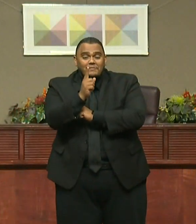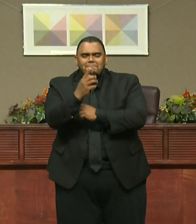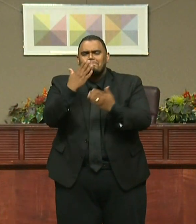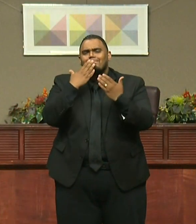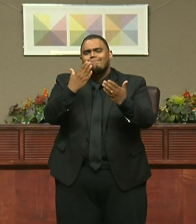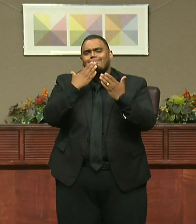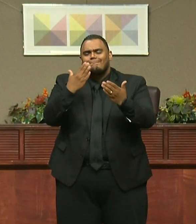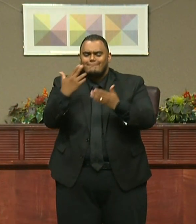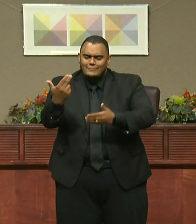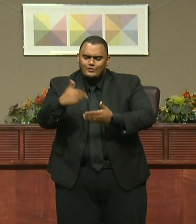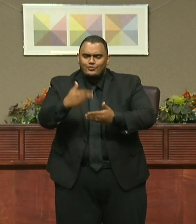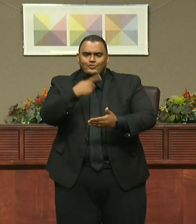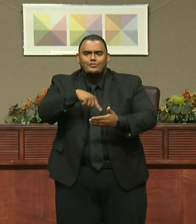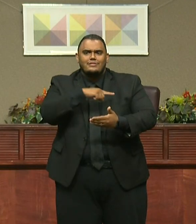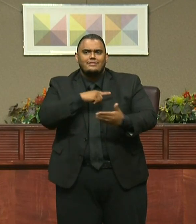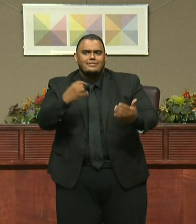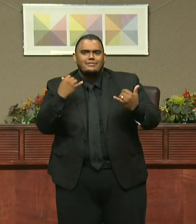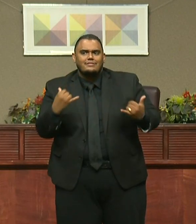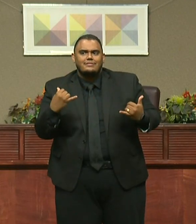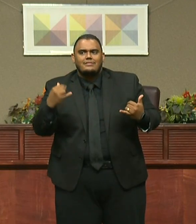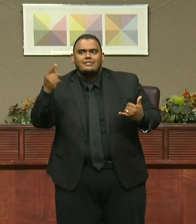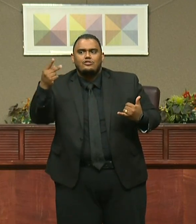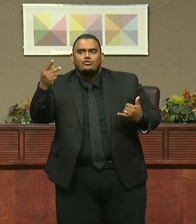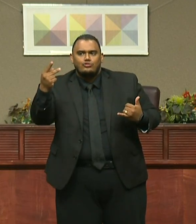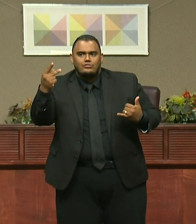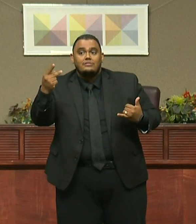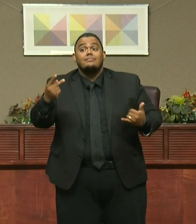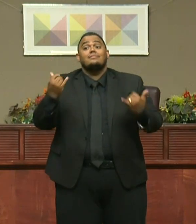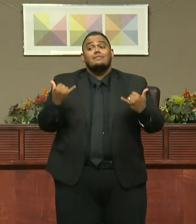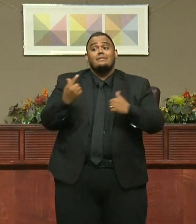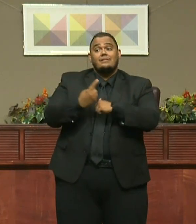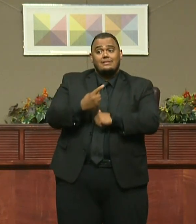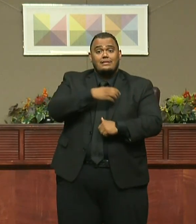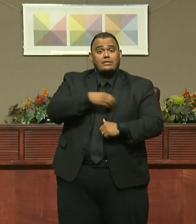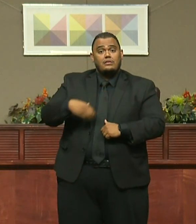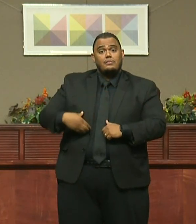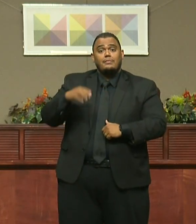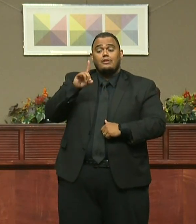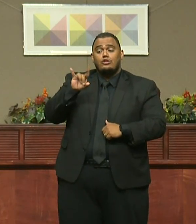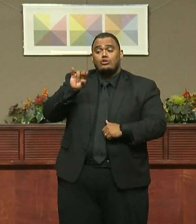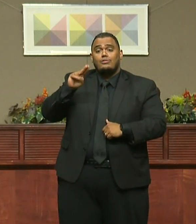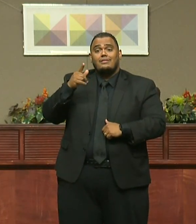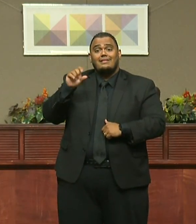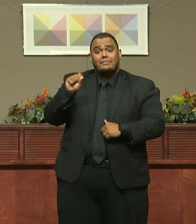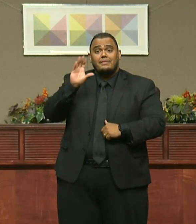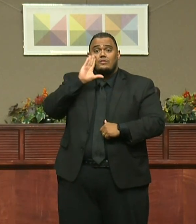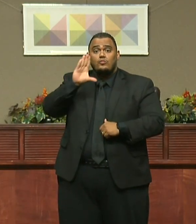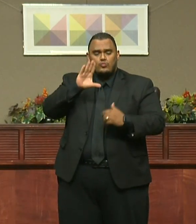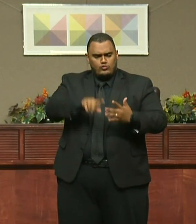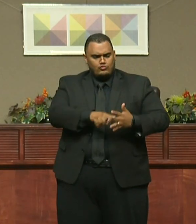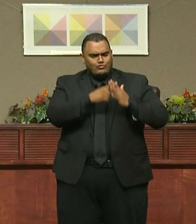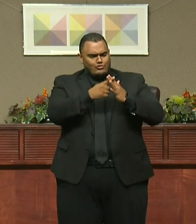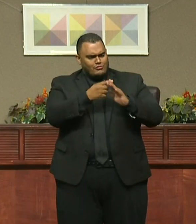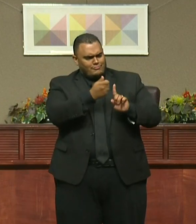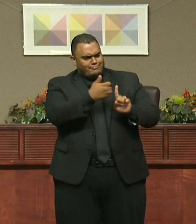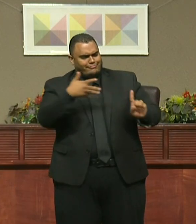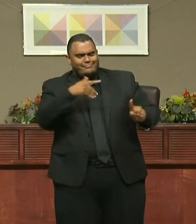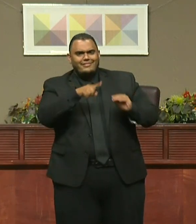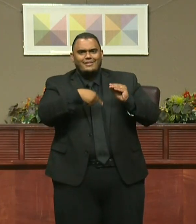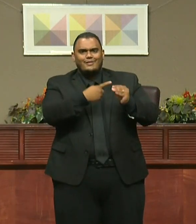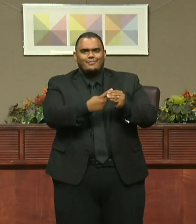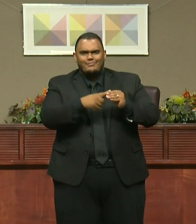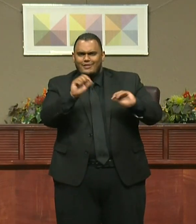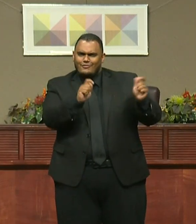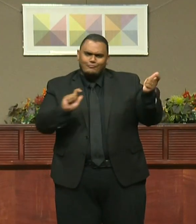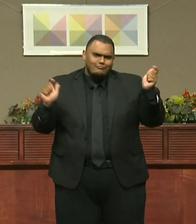here on this Thursday. Today, Mayor Demings will start with some details on Major League Soccer and some other good news. He will